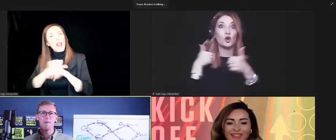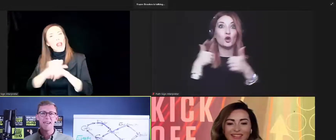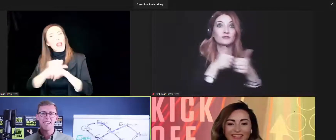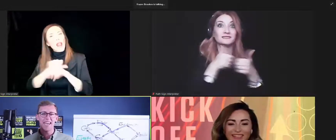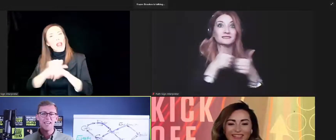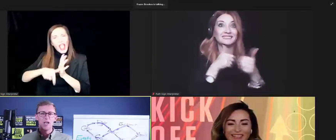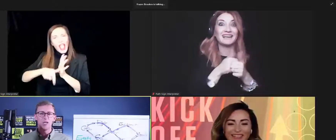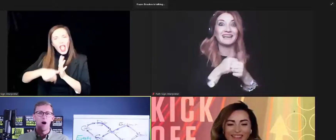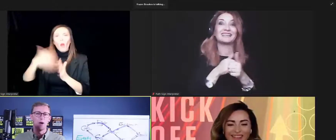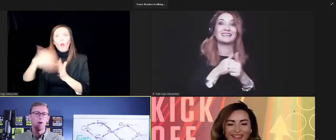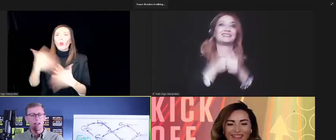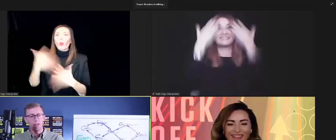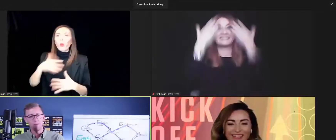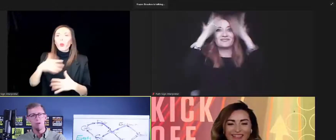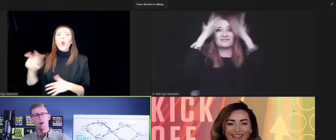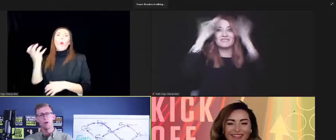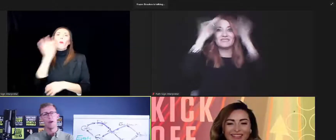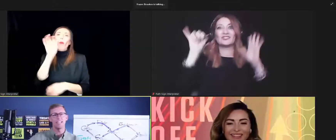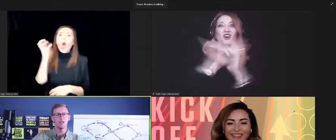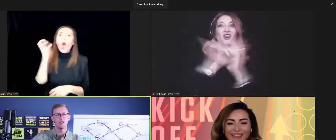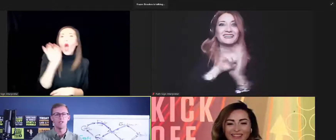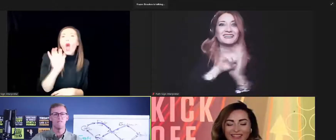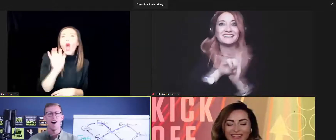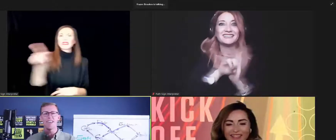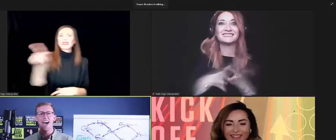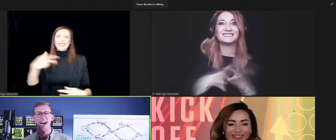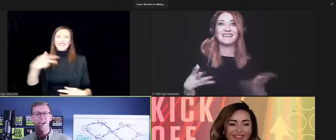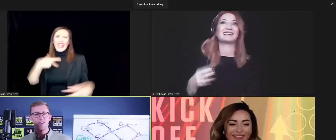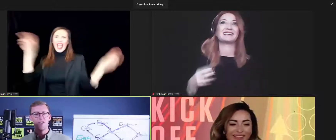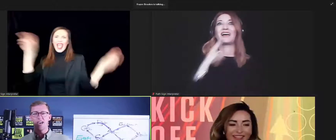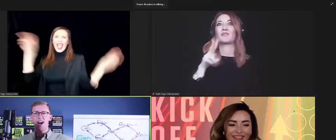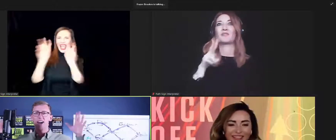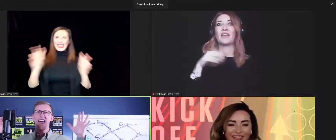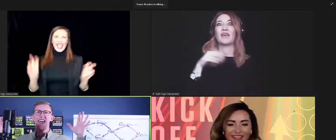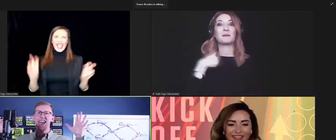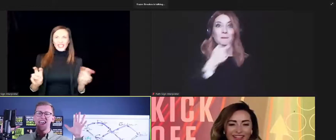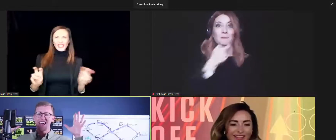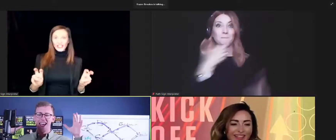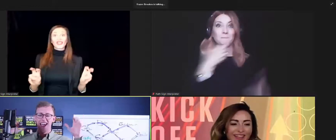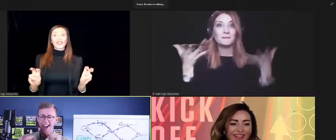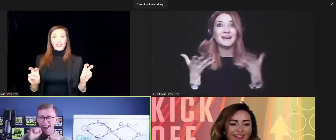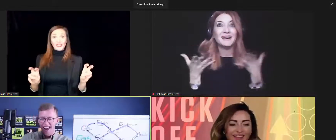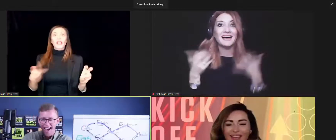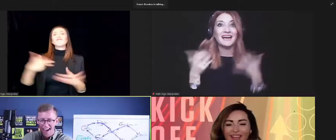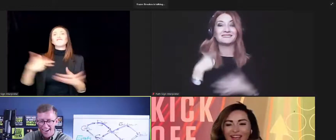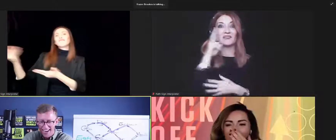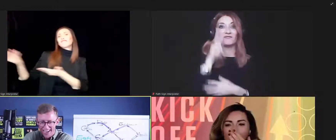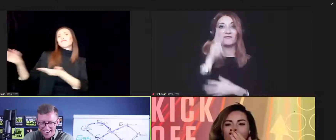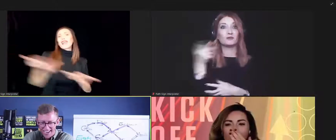she's making. So I want to welcome you real quickly to Stefania Giaccardi.